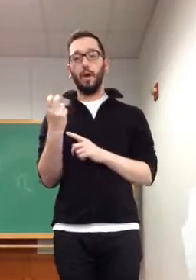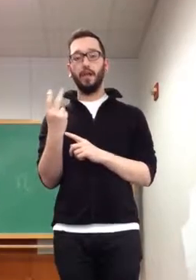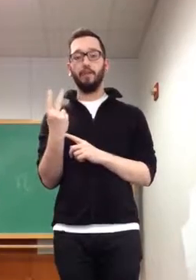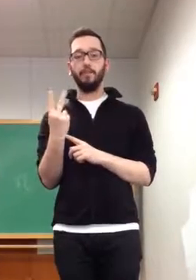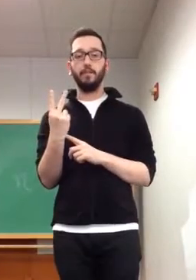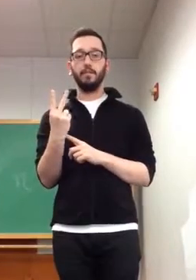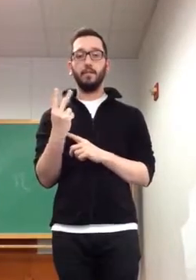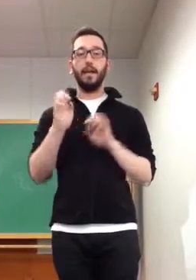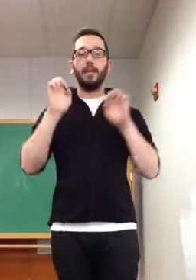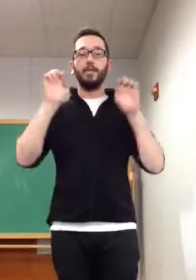educational system.